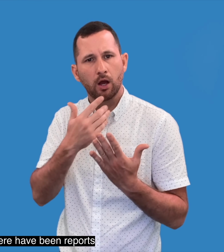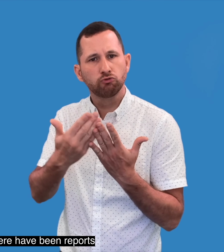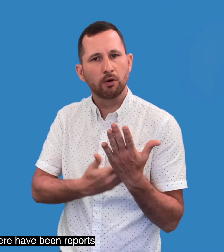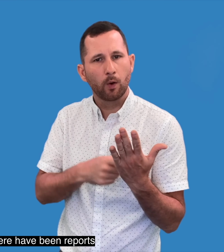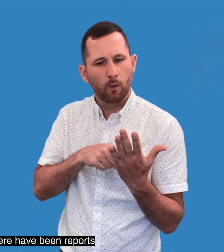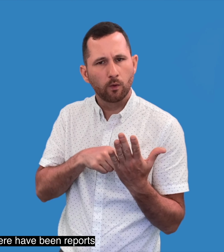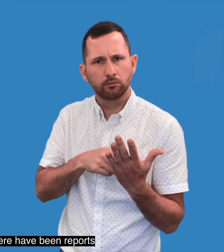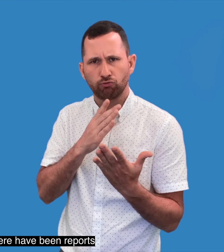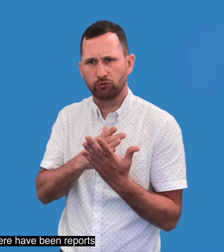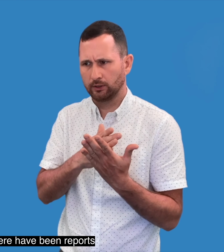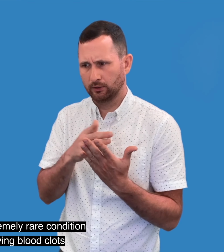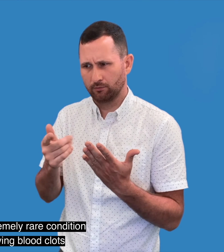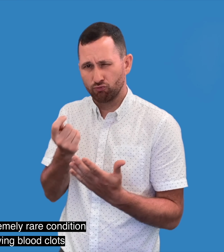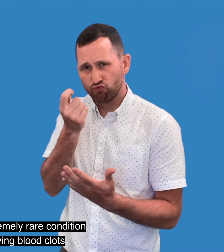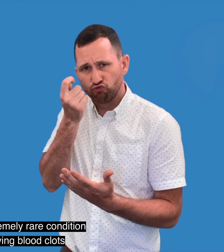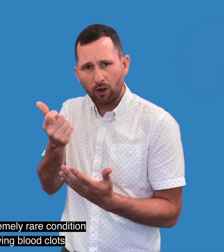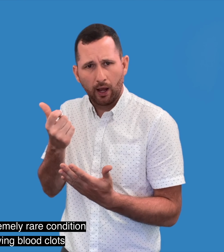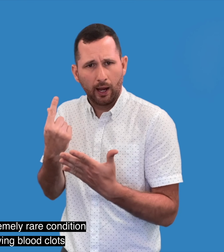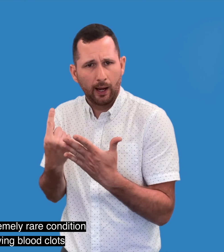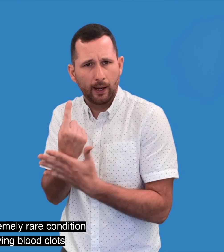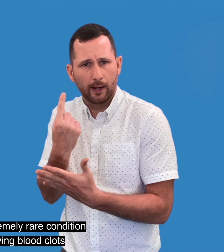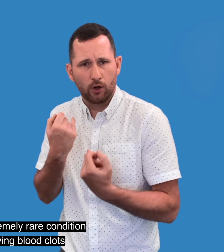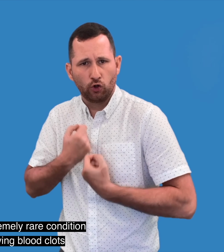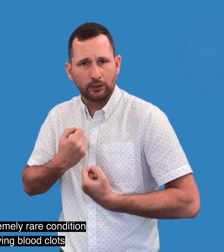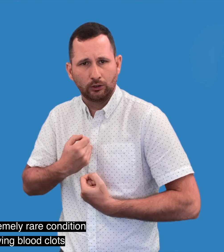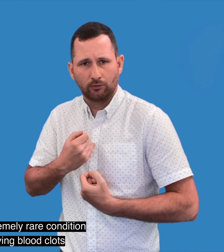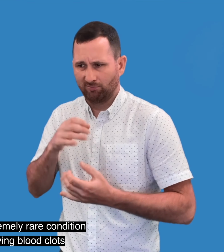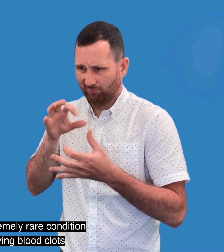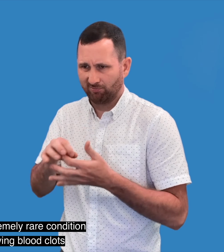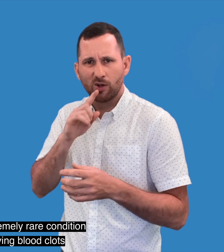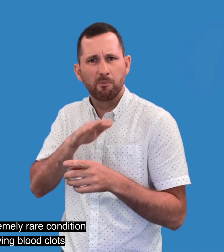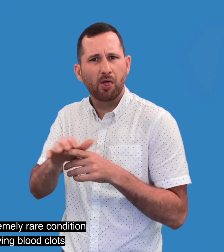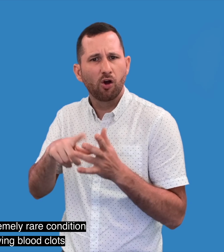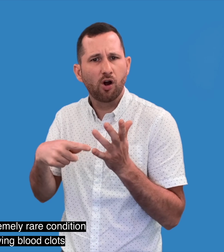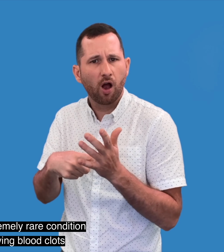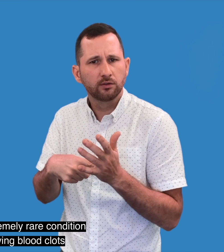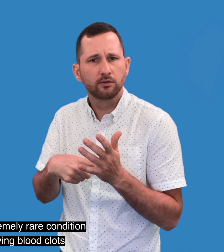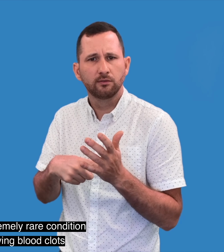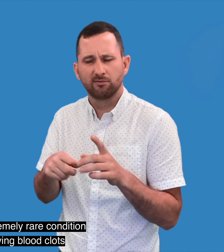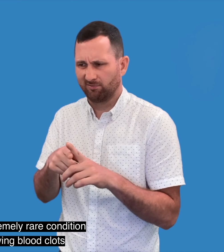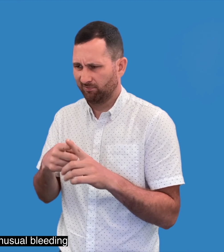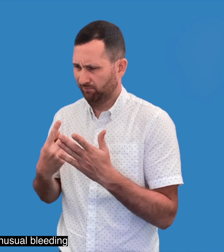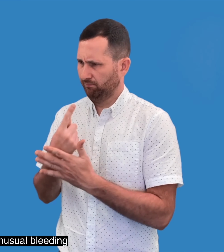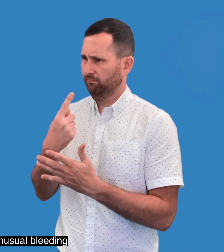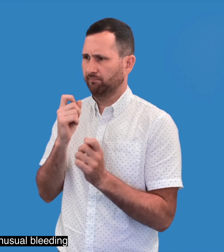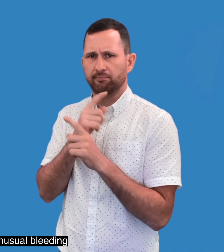Recently, there have been reports of an extremely rare condition involving blood clots and unusual